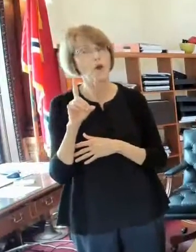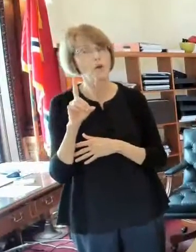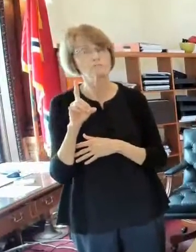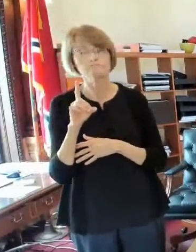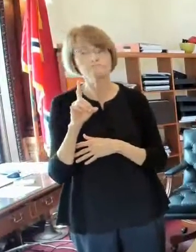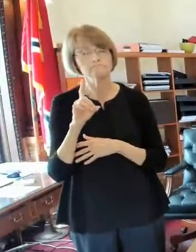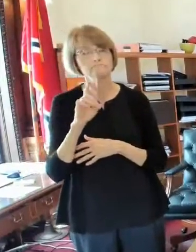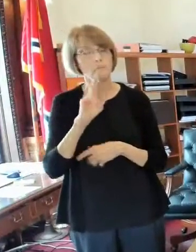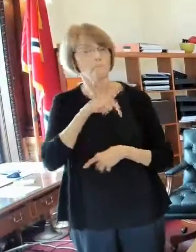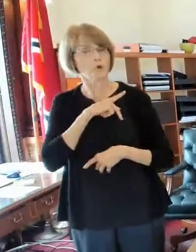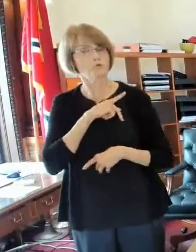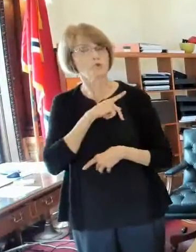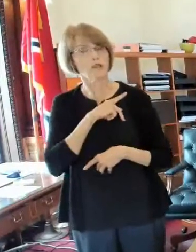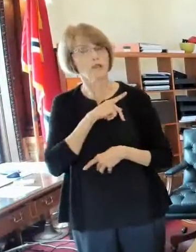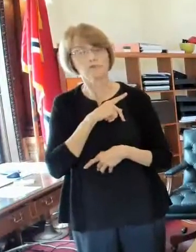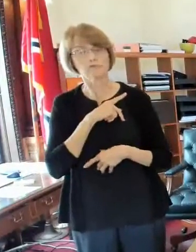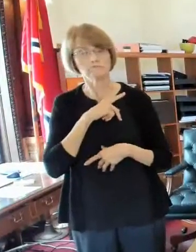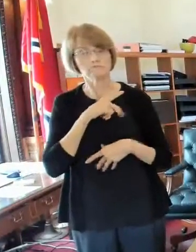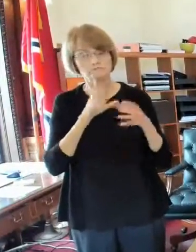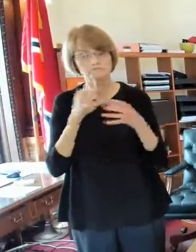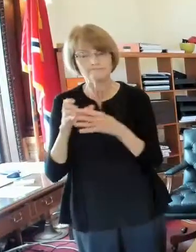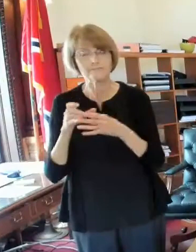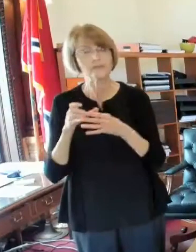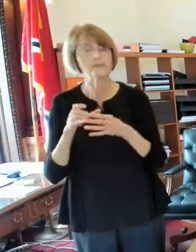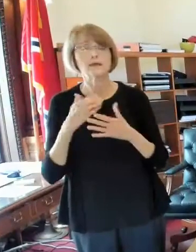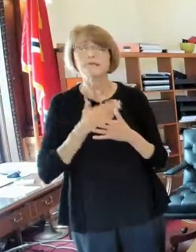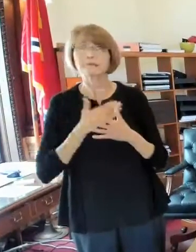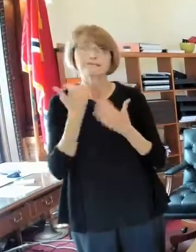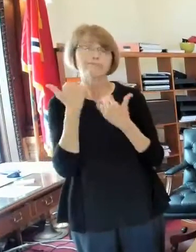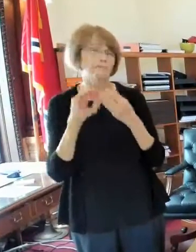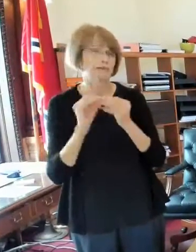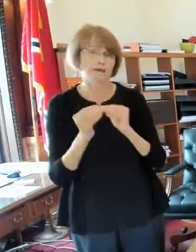really need to keep those as small as possible.